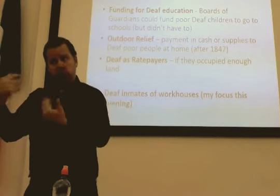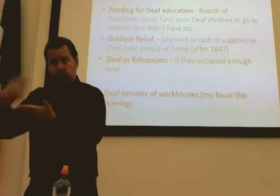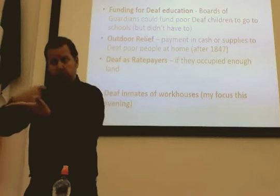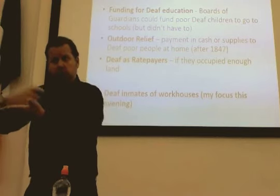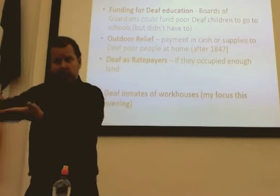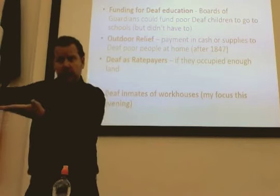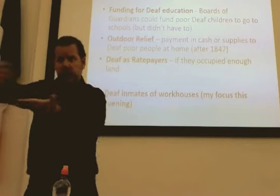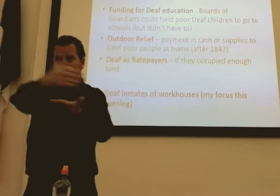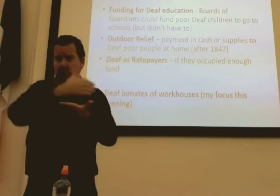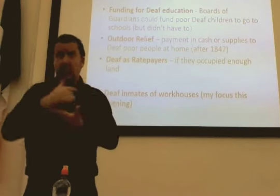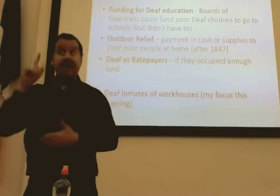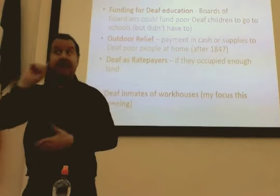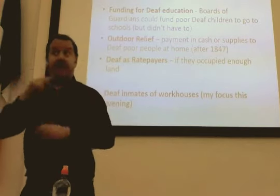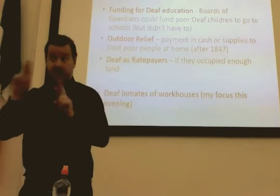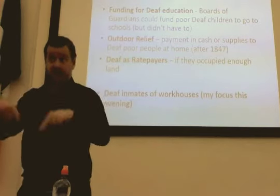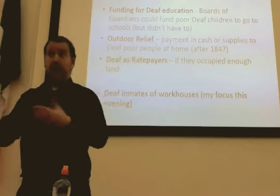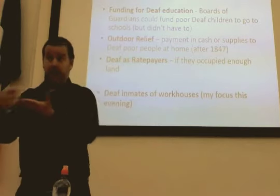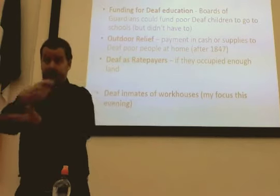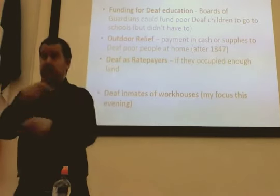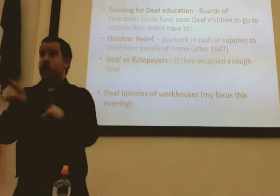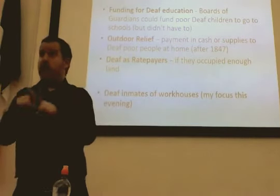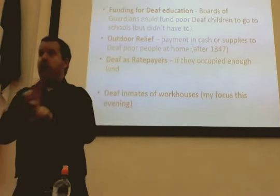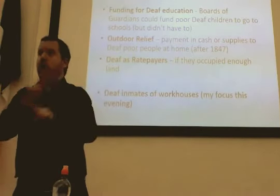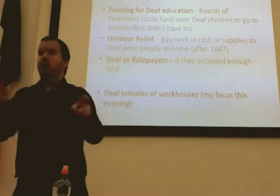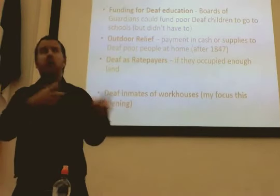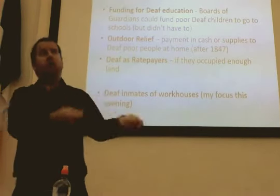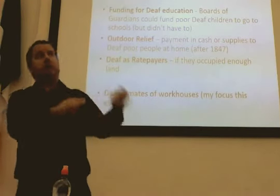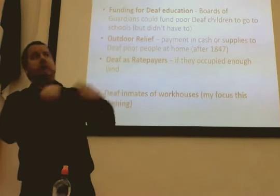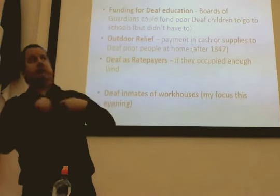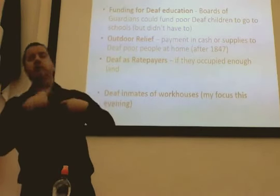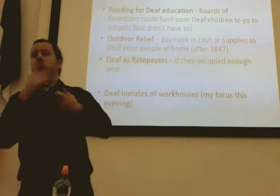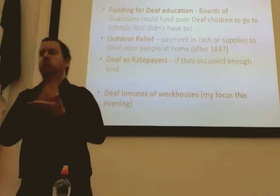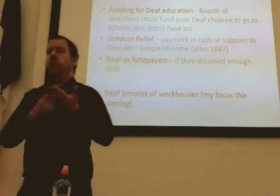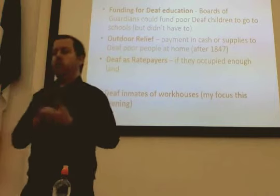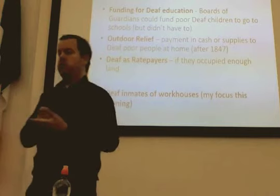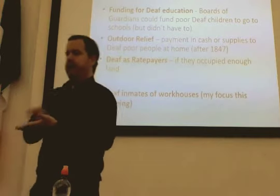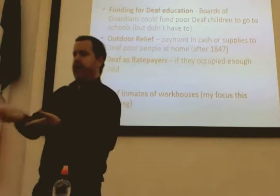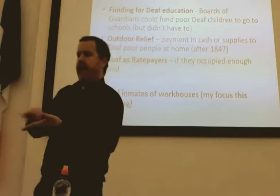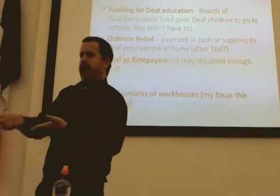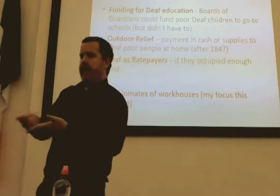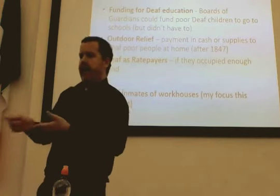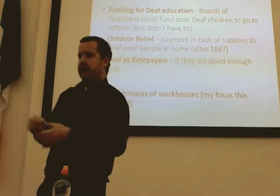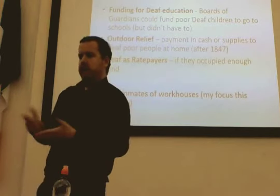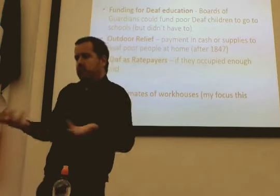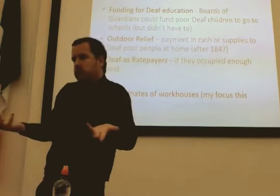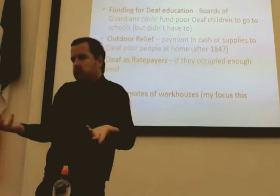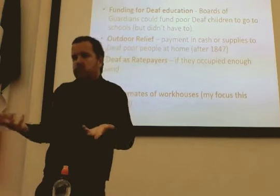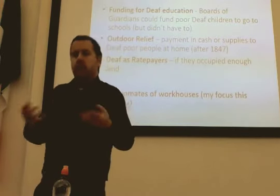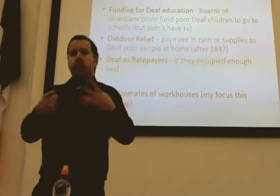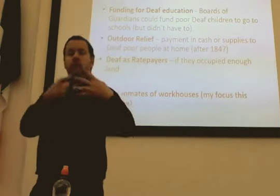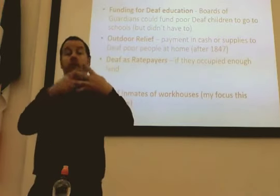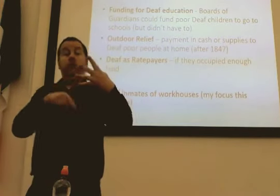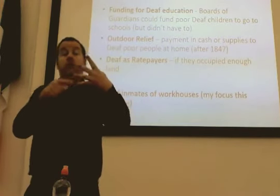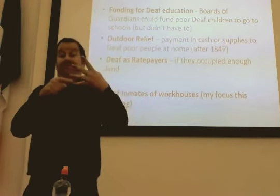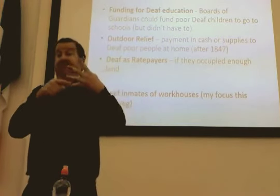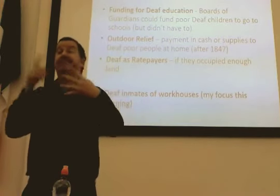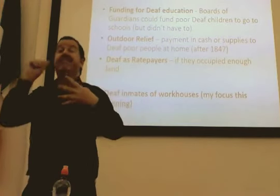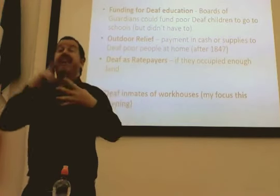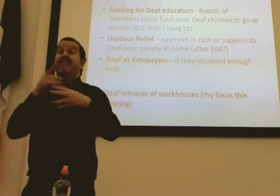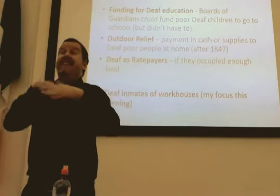So anyone who owned land would have to pay those rates as well. So sometimes deaf people weren't on the receiving end of subsistence,